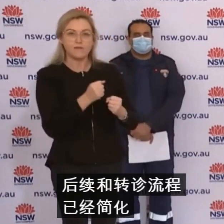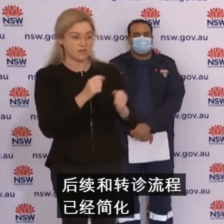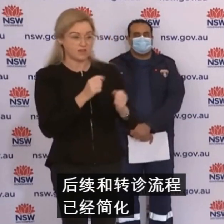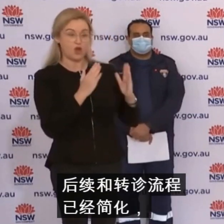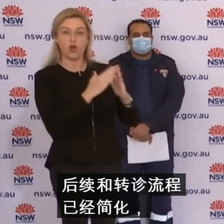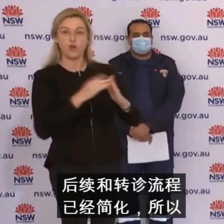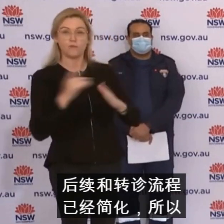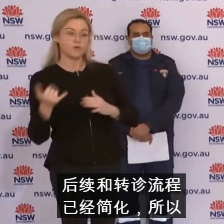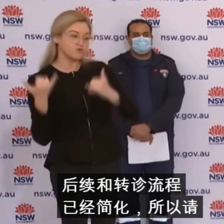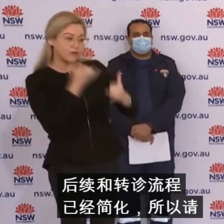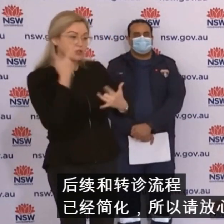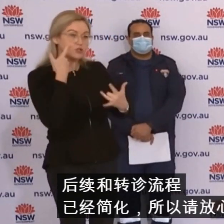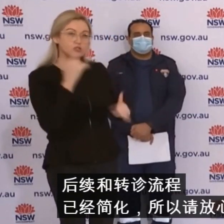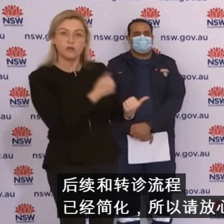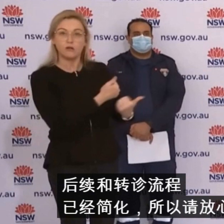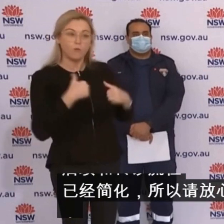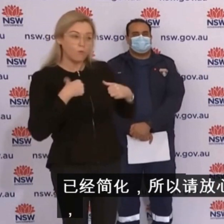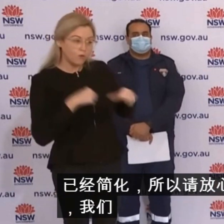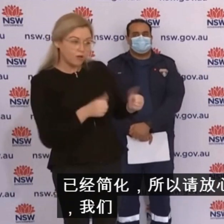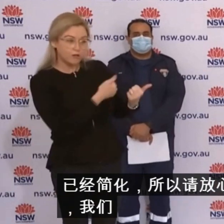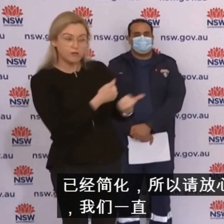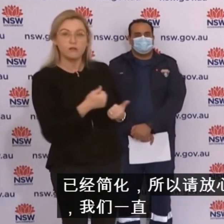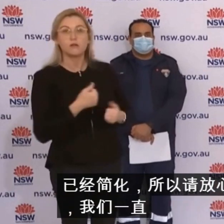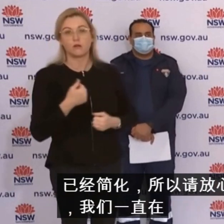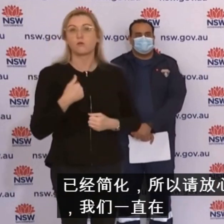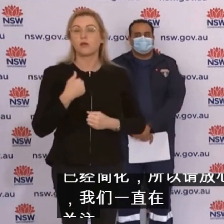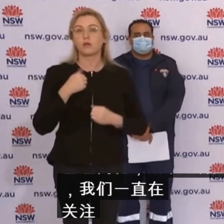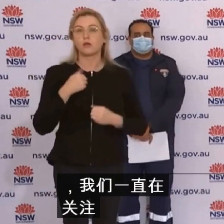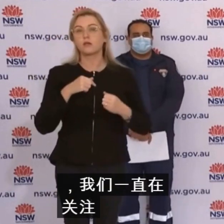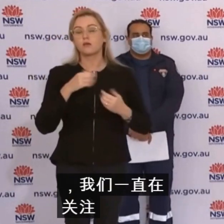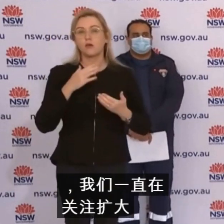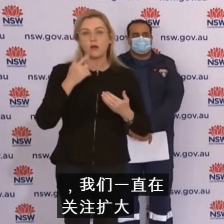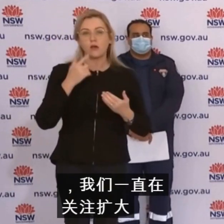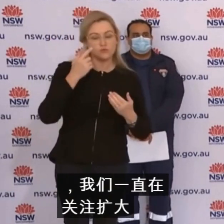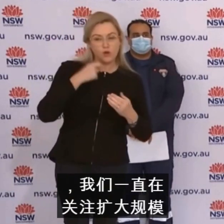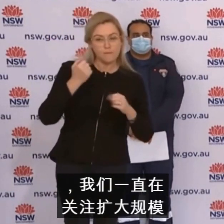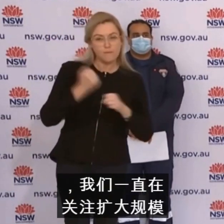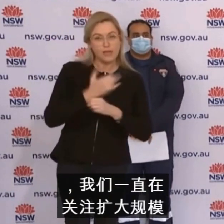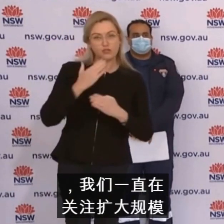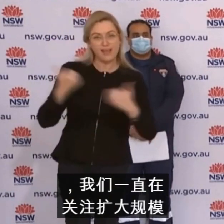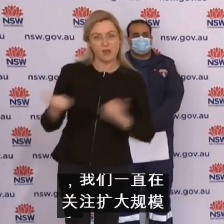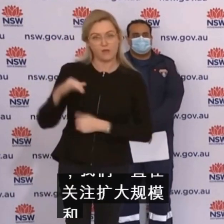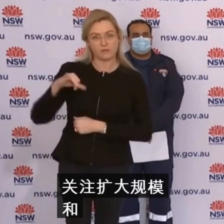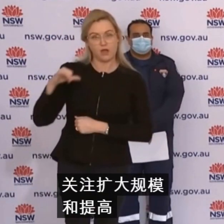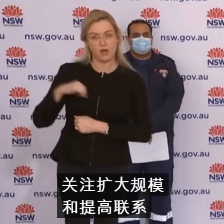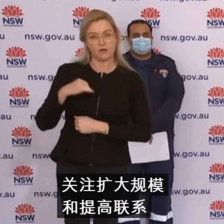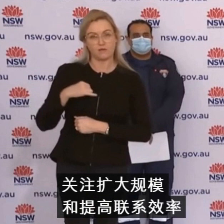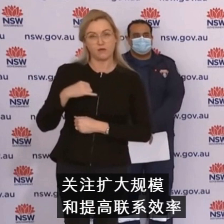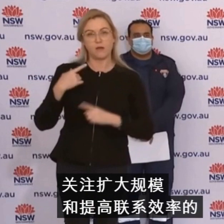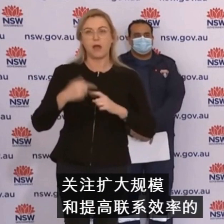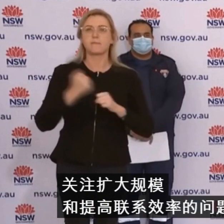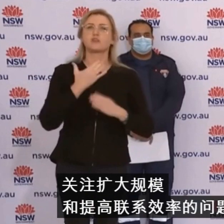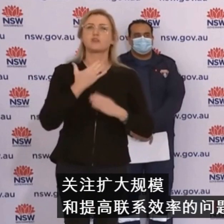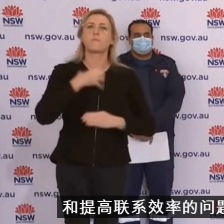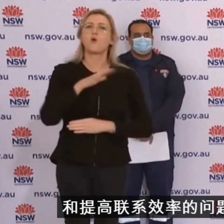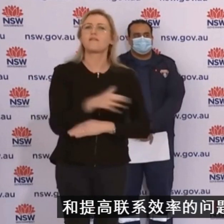been streamlined. So just be reassured that we're looking all at the time about both scaling but also increasing the efficiency